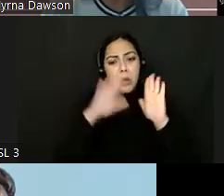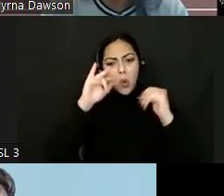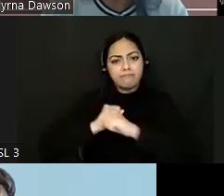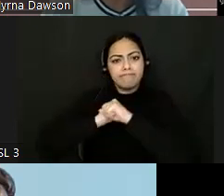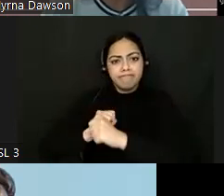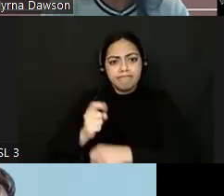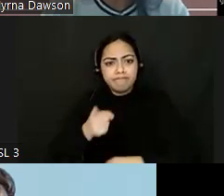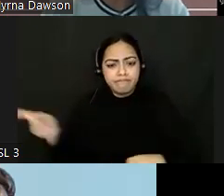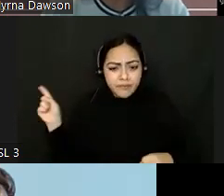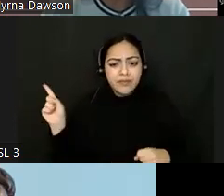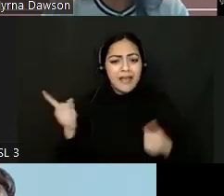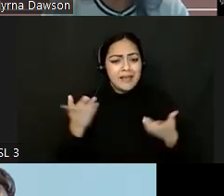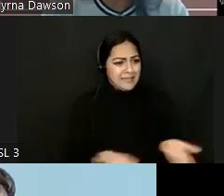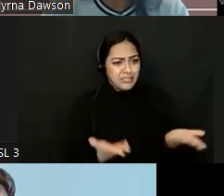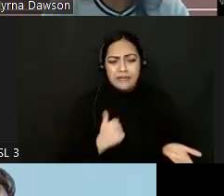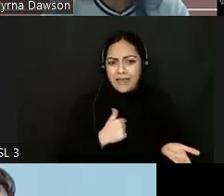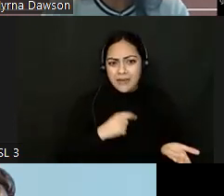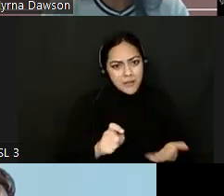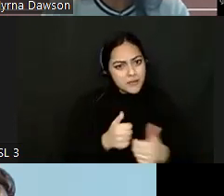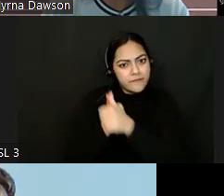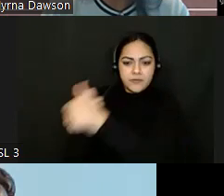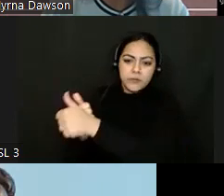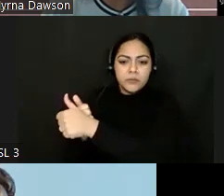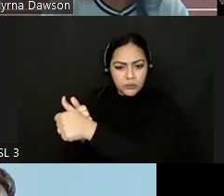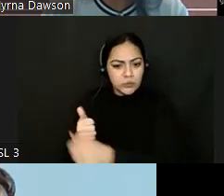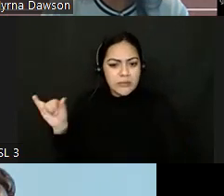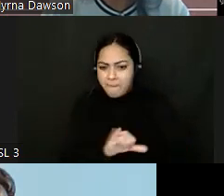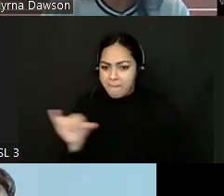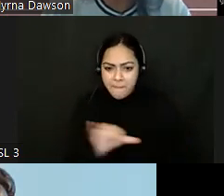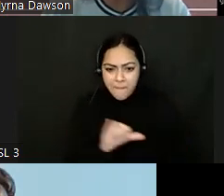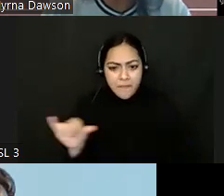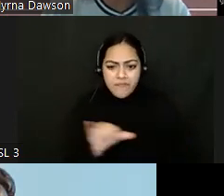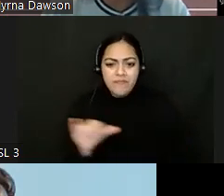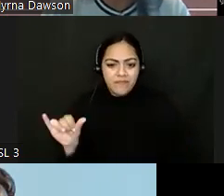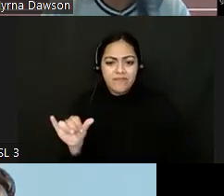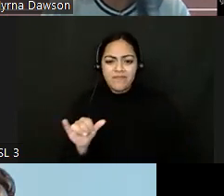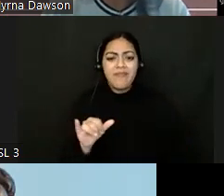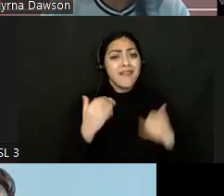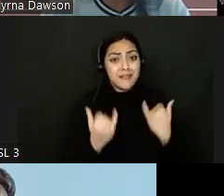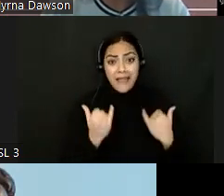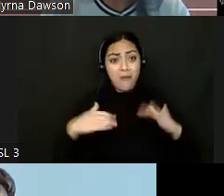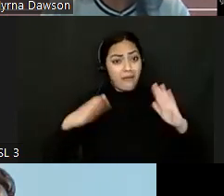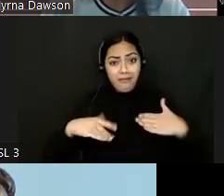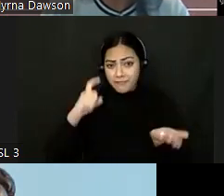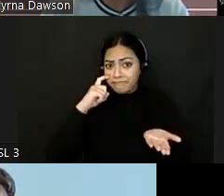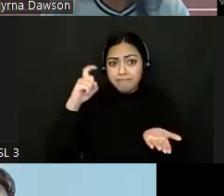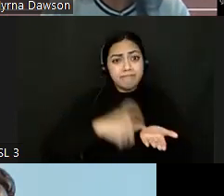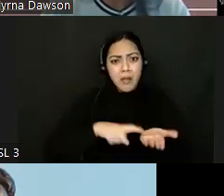prison or more law. It is not a form of carceral feminism, as many have